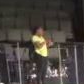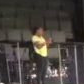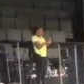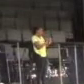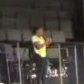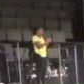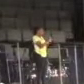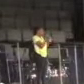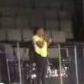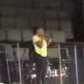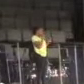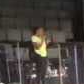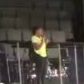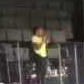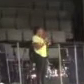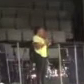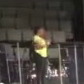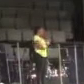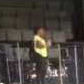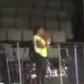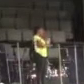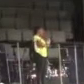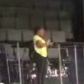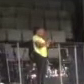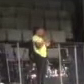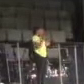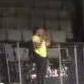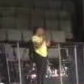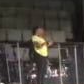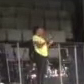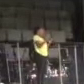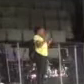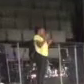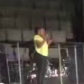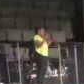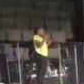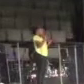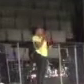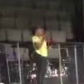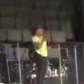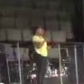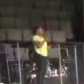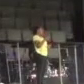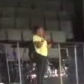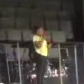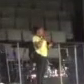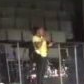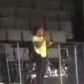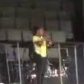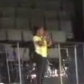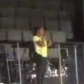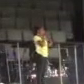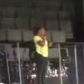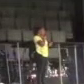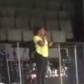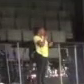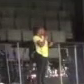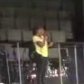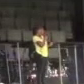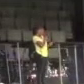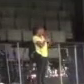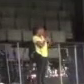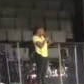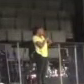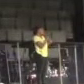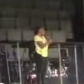shifts for the worse, you get down on yourself or your attitude gets nasty when you're with him, somebody say that's unclean. That's